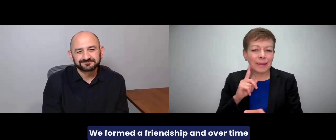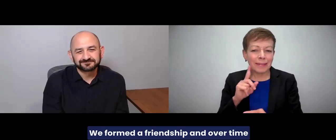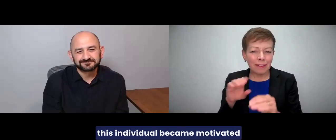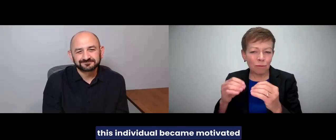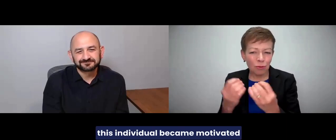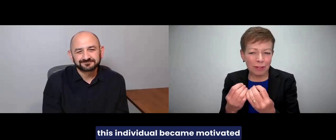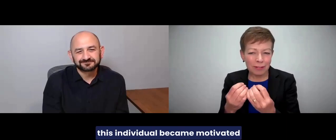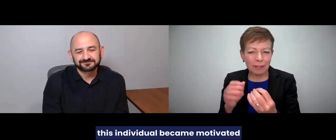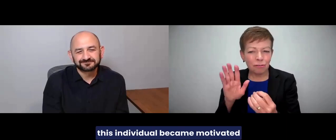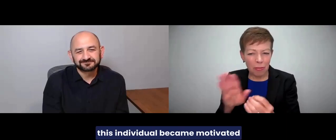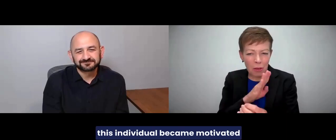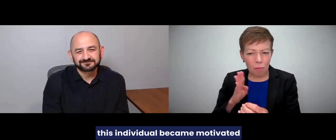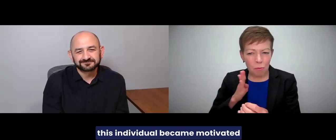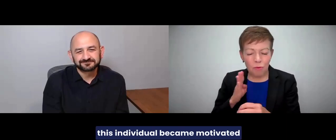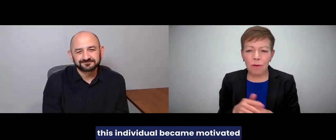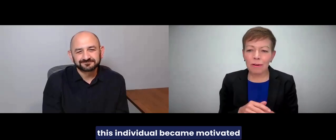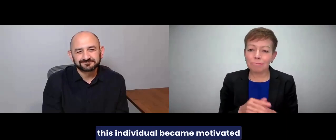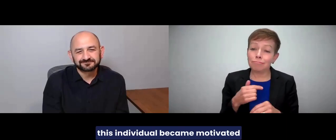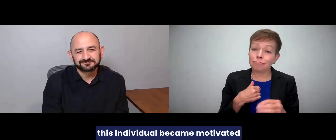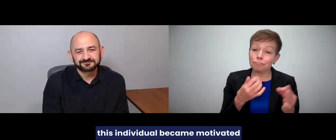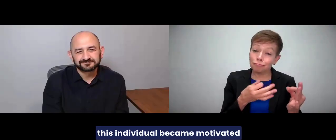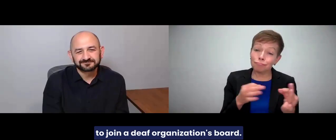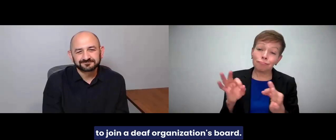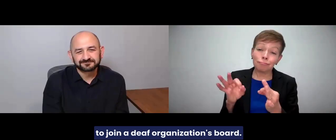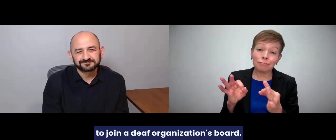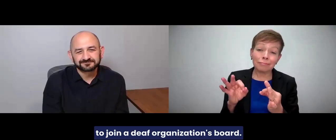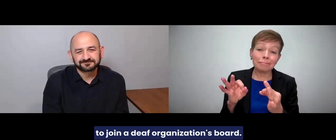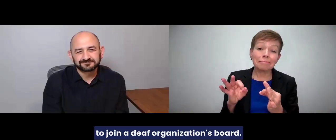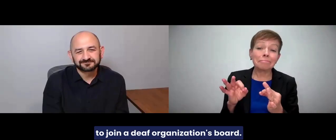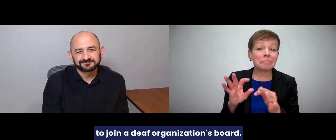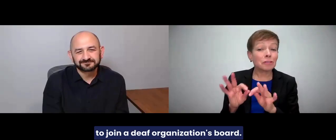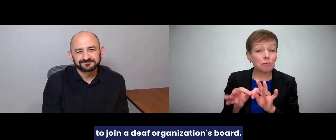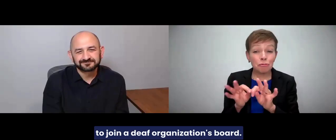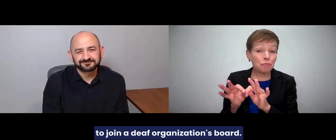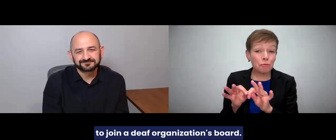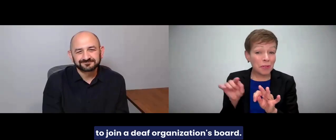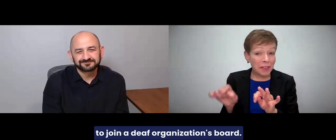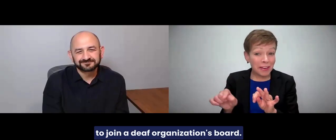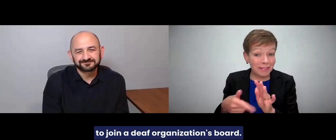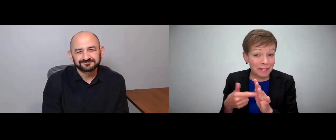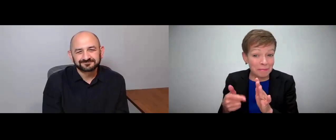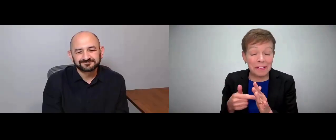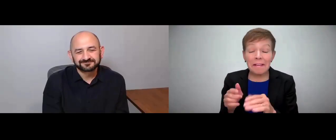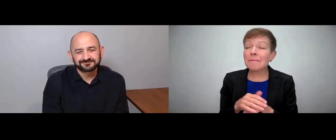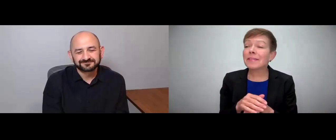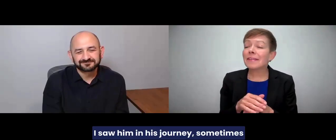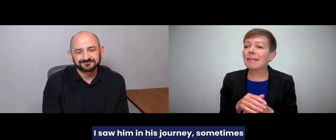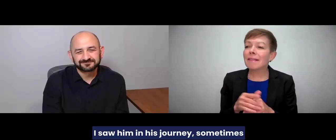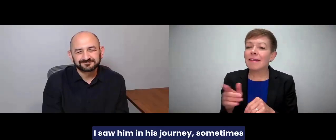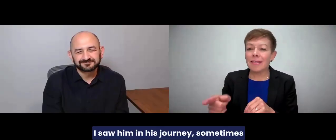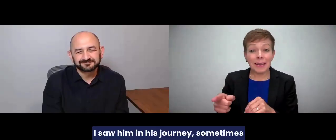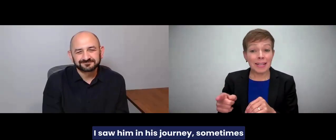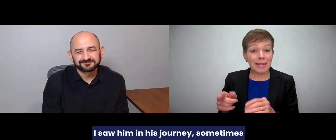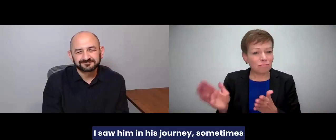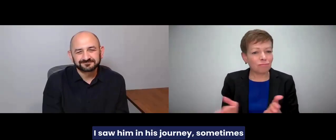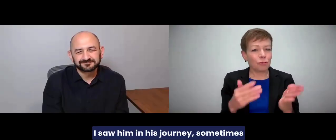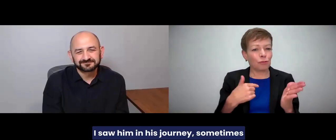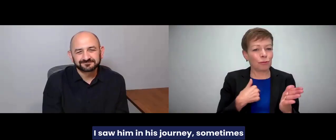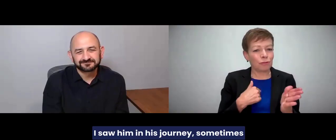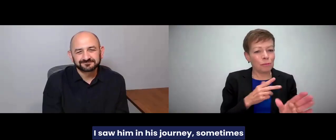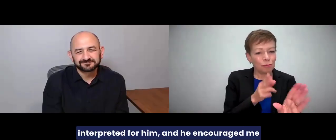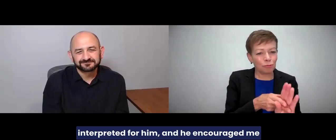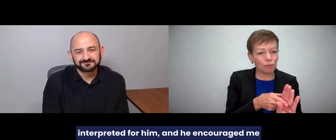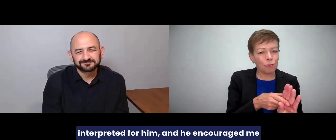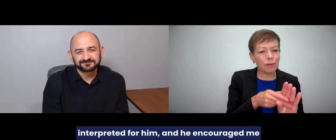time, this individual became motivated to join a deaf organization's board. I saw him and his